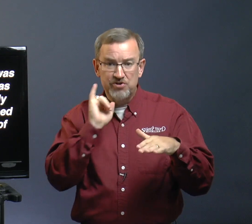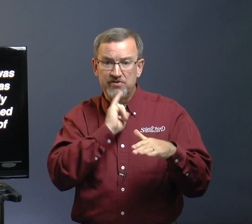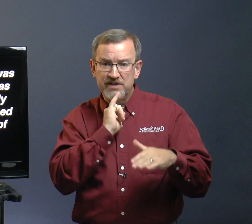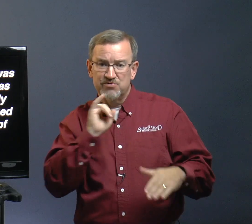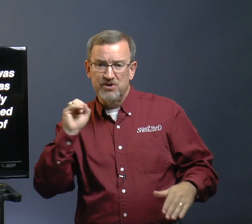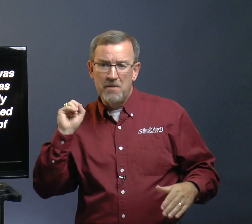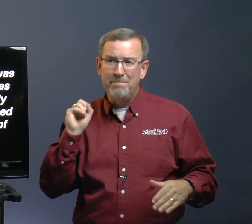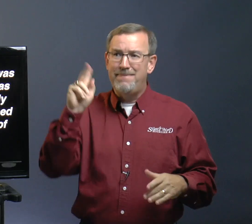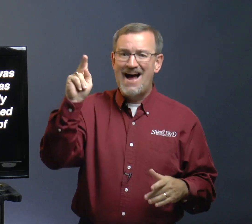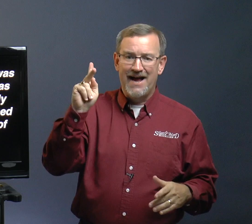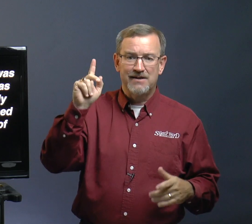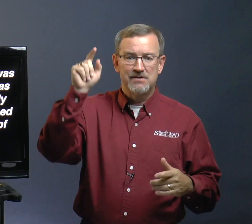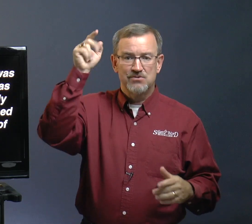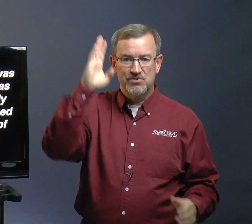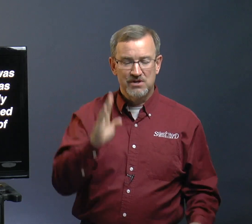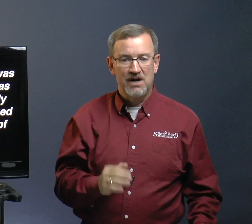of Israel back to God.